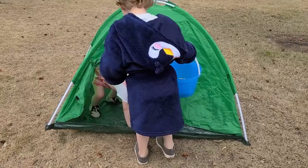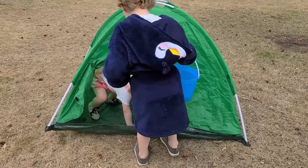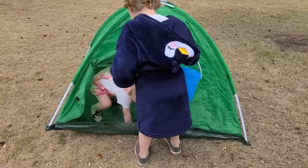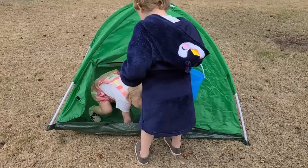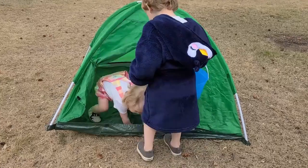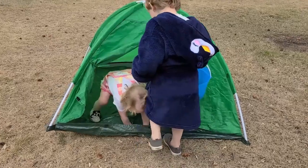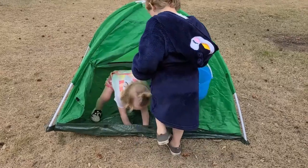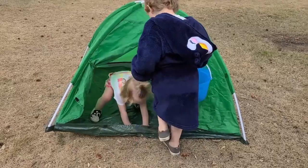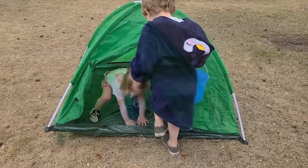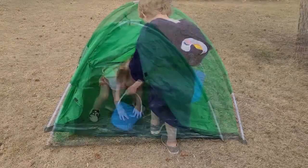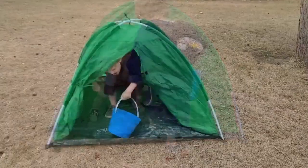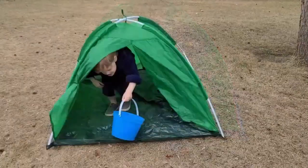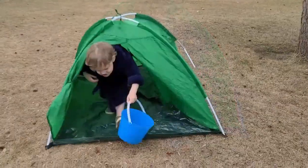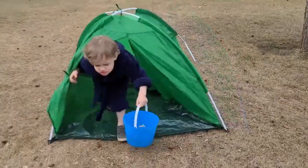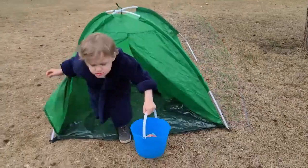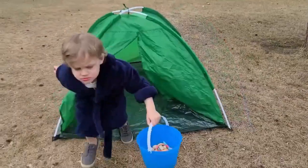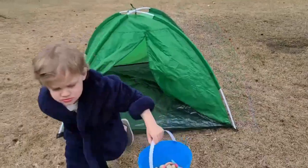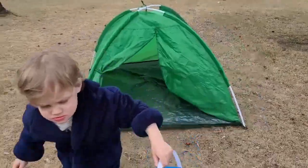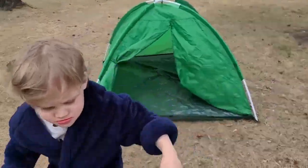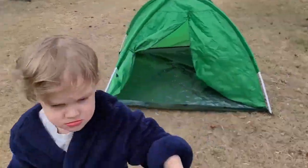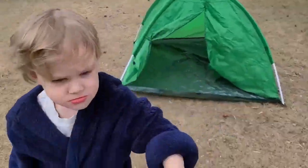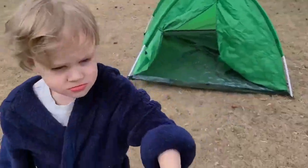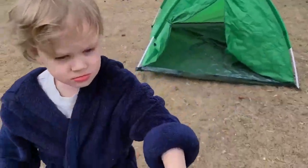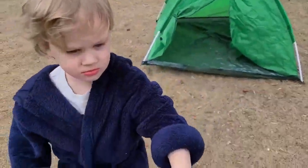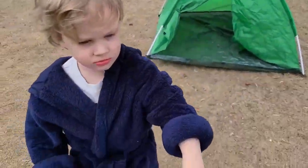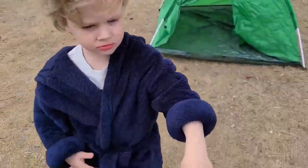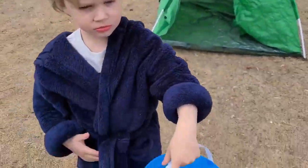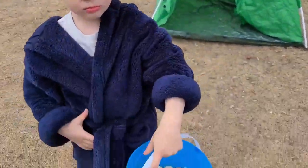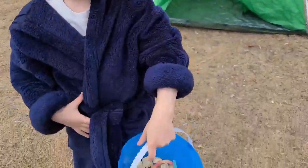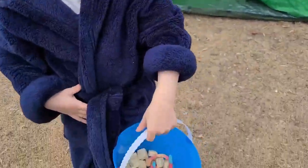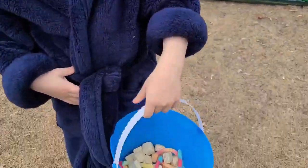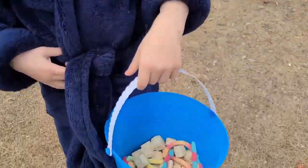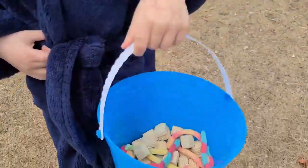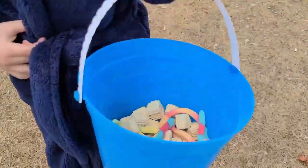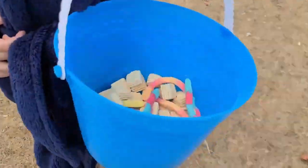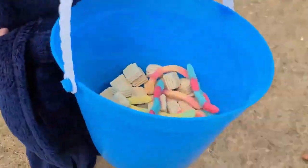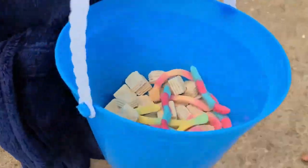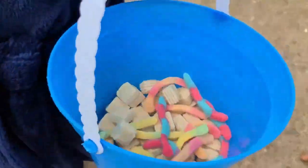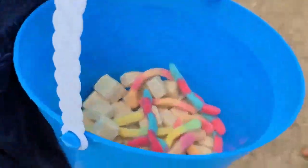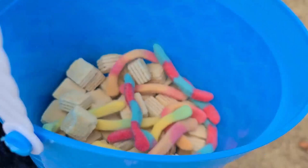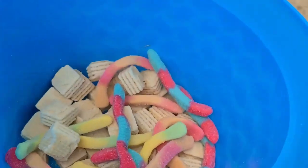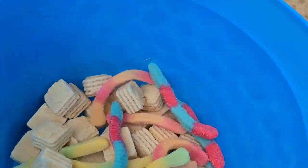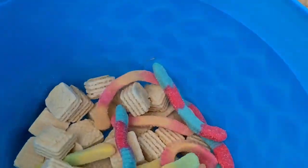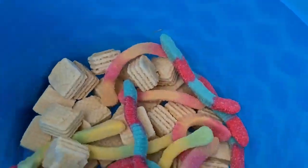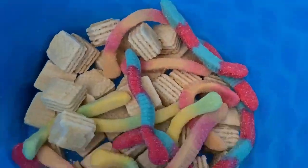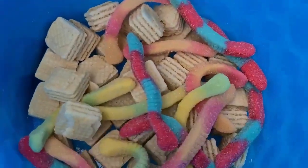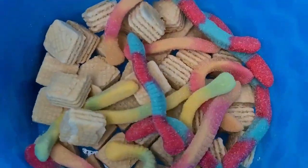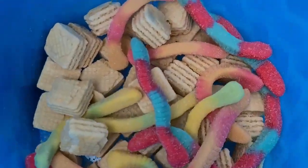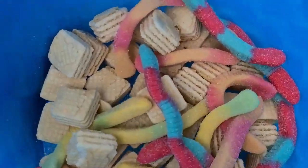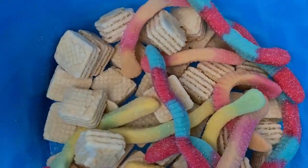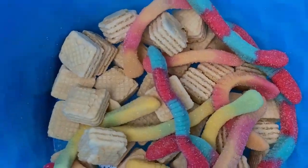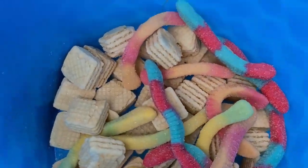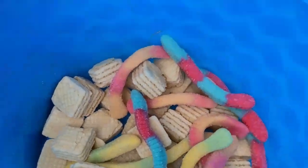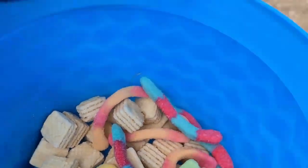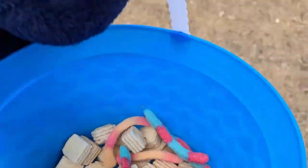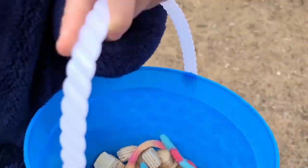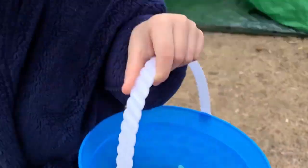the next day. But in the morning, yuck, the manna we saved is full of worms, the people cried, and it smells